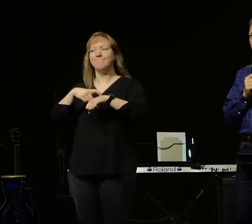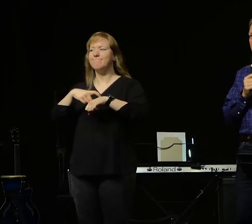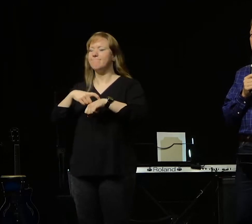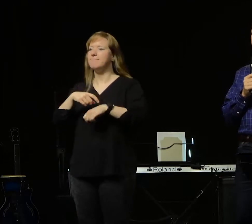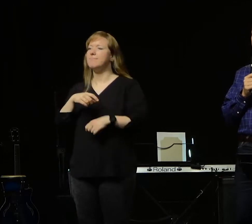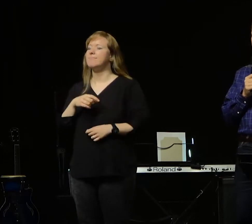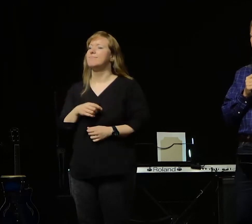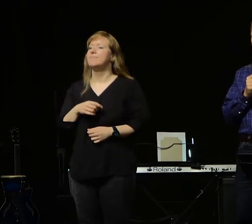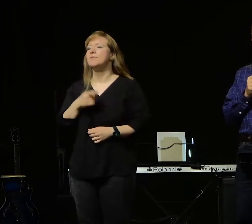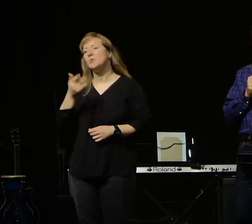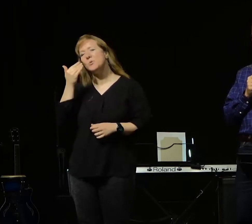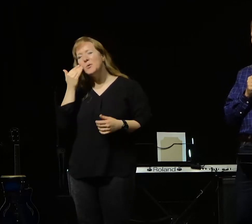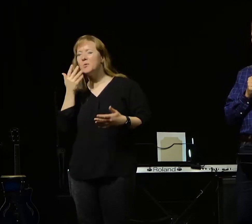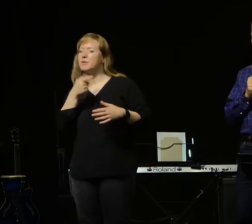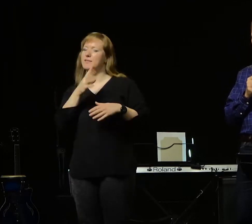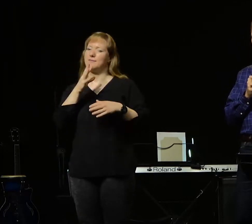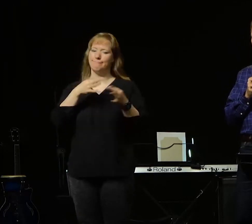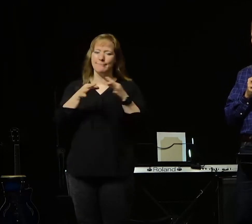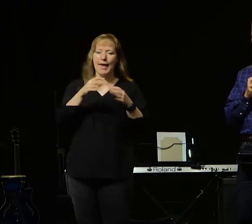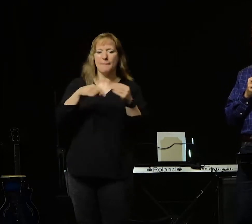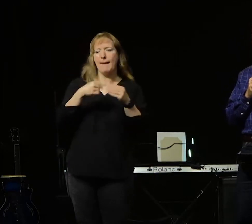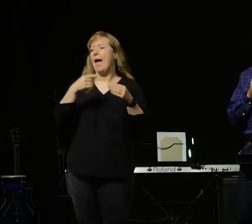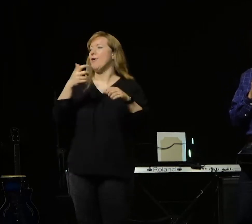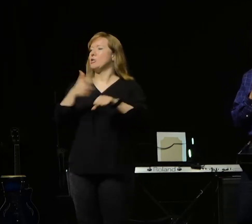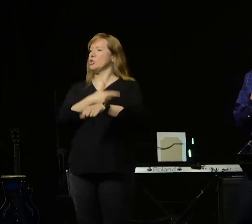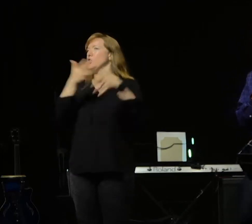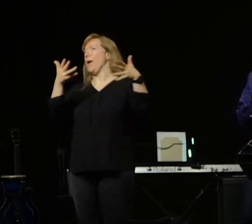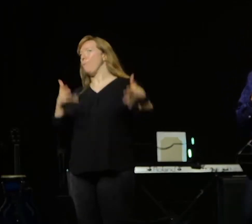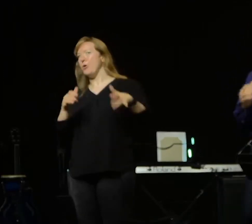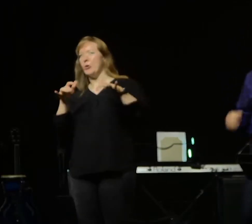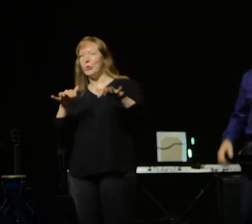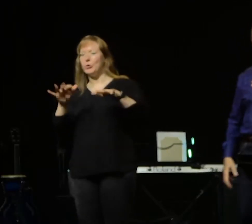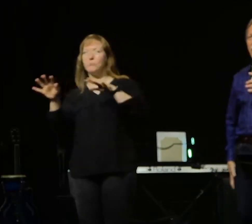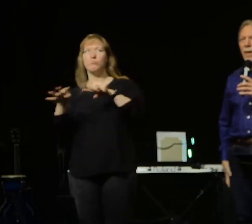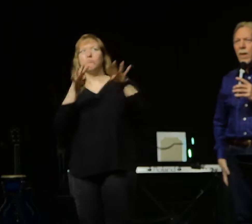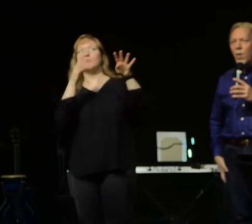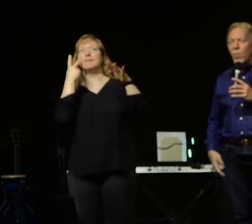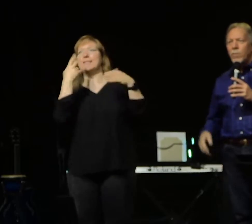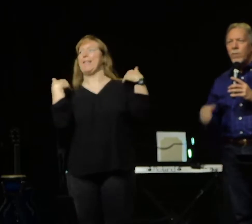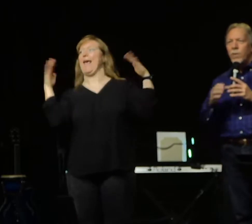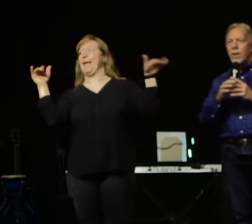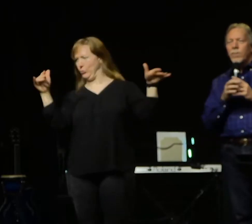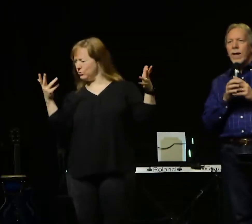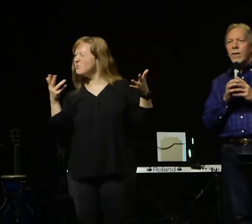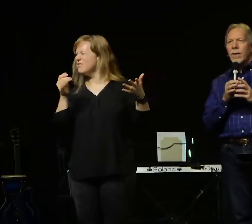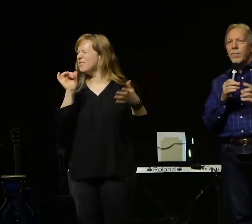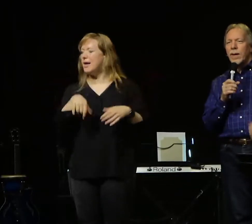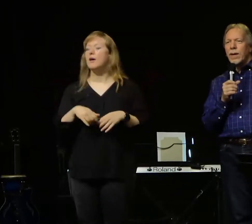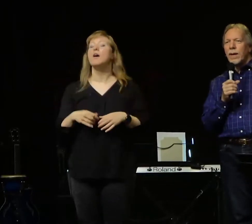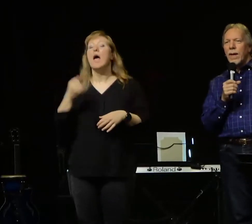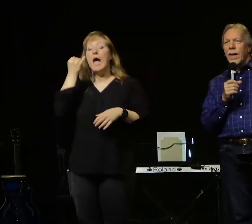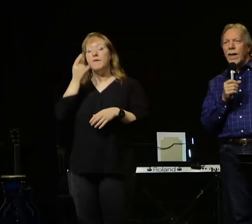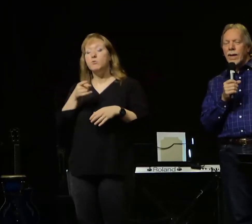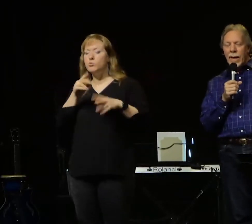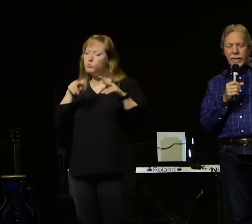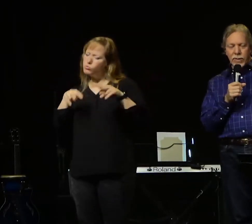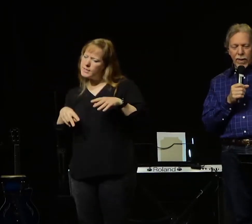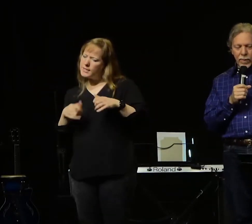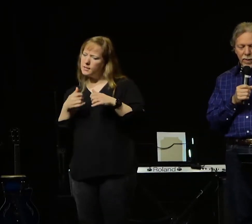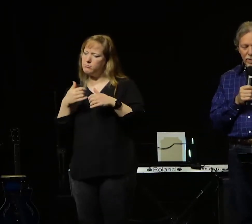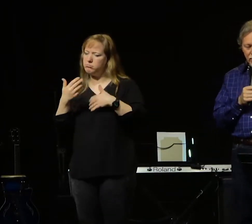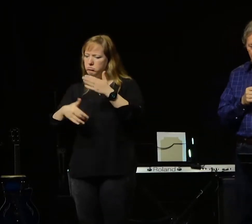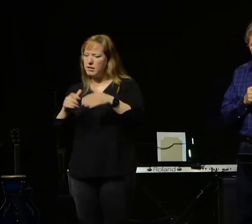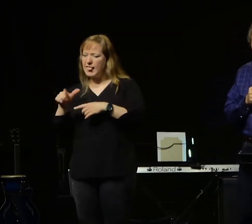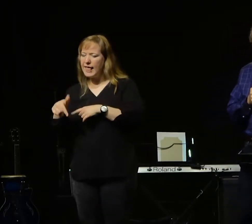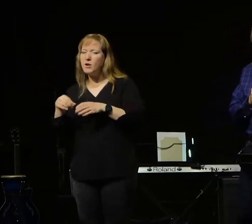there were in the same country shepherds abiding in the field. You know, we've heard that many times. Well, if you read on down a little bit in that